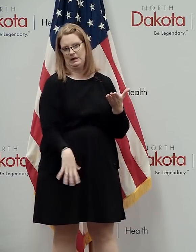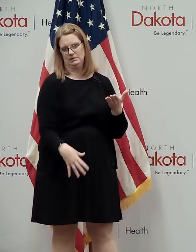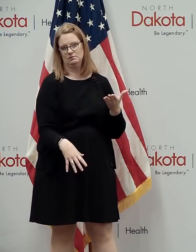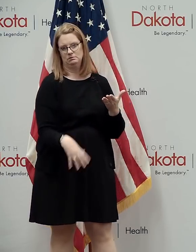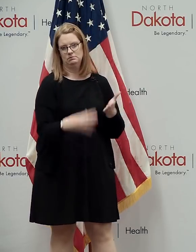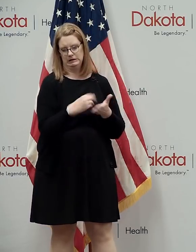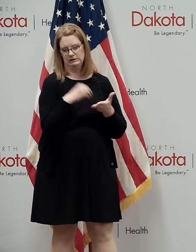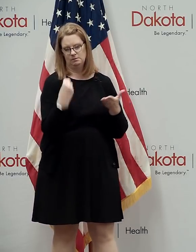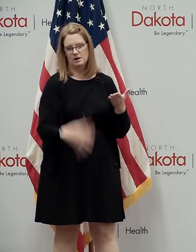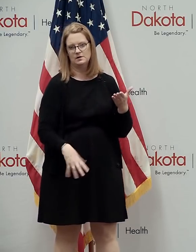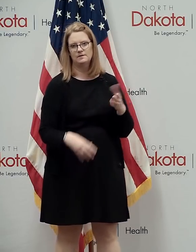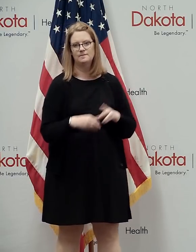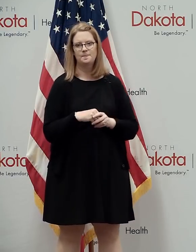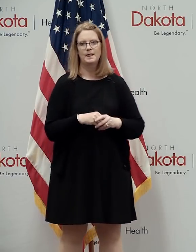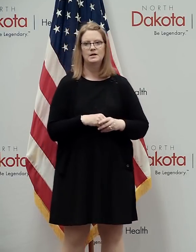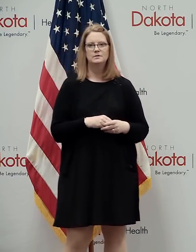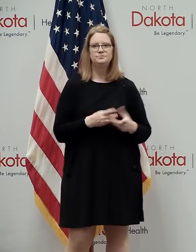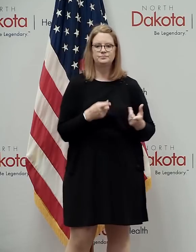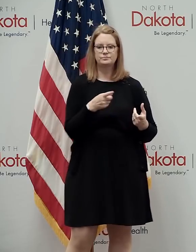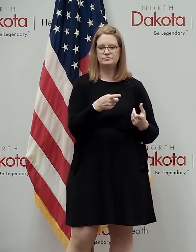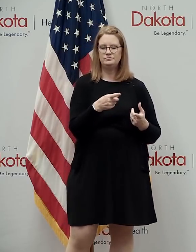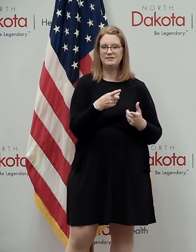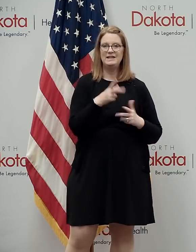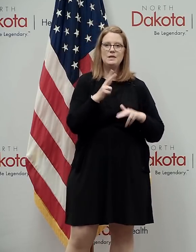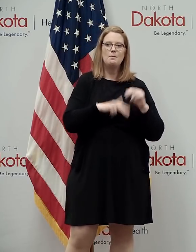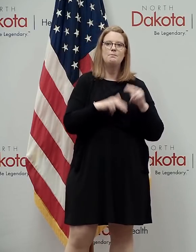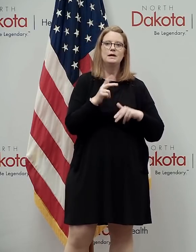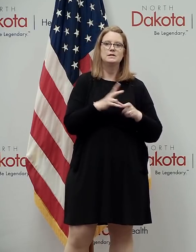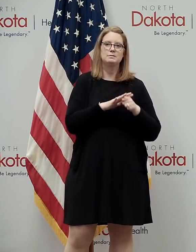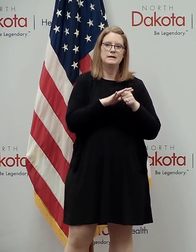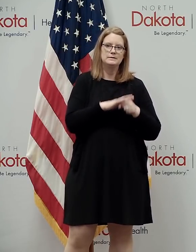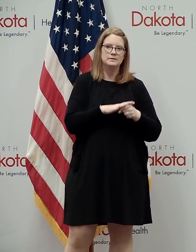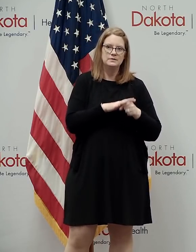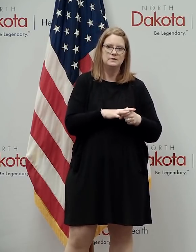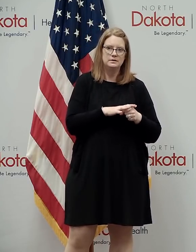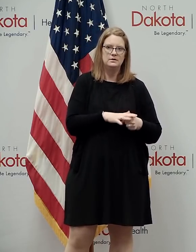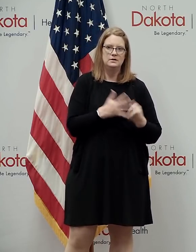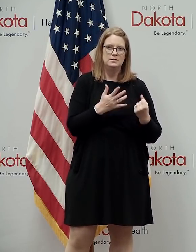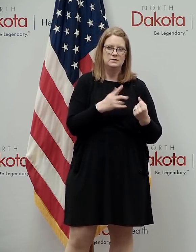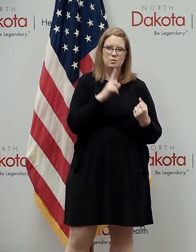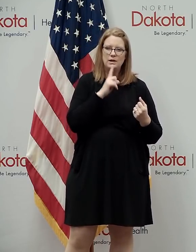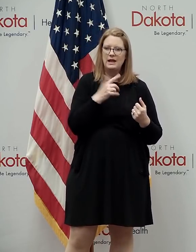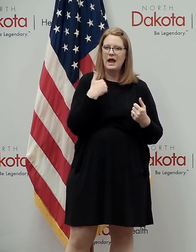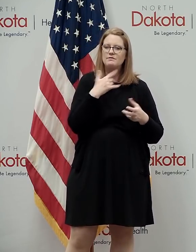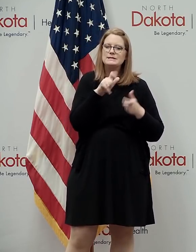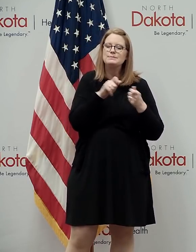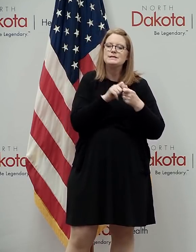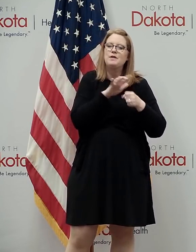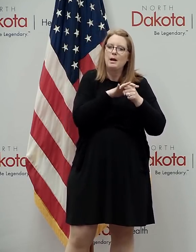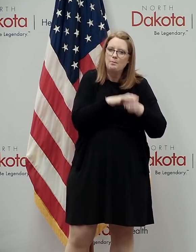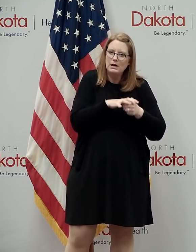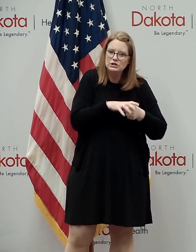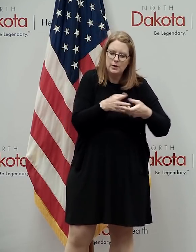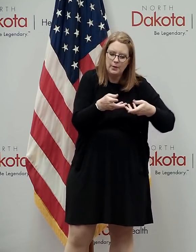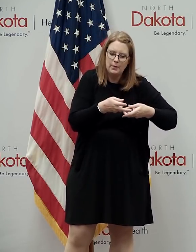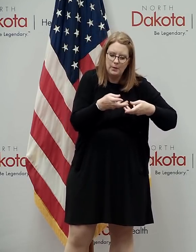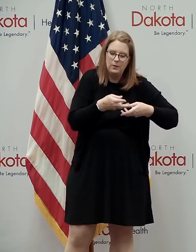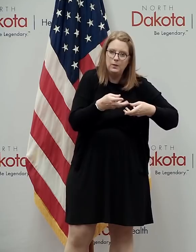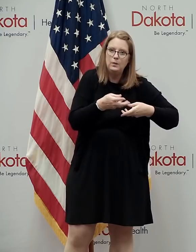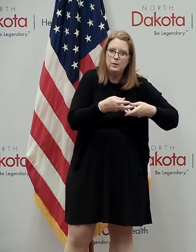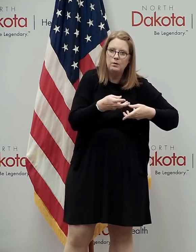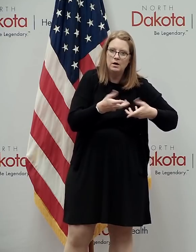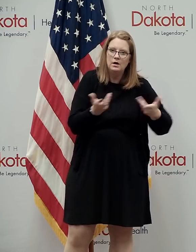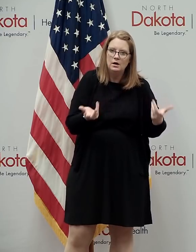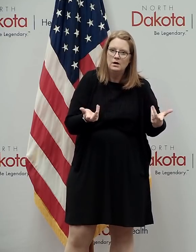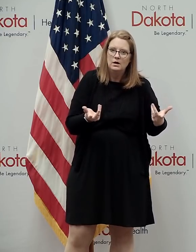actually, you know, they're built to be under pressure and full of a liquid. They're not built to be empty. And so there's actually probably enhanced risk in